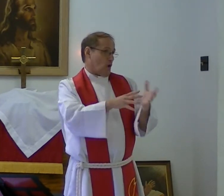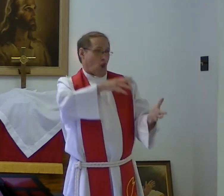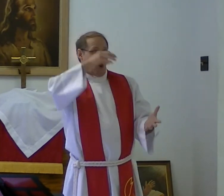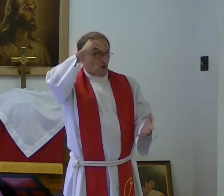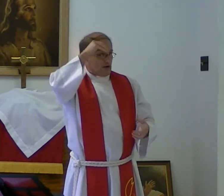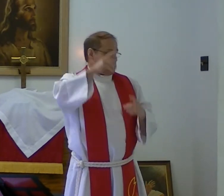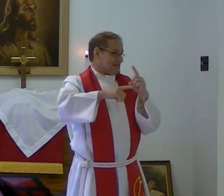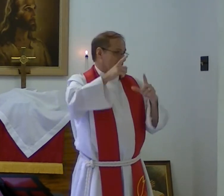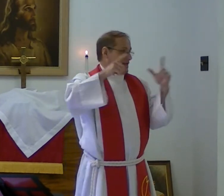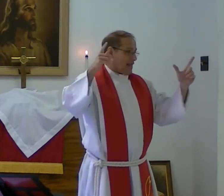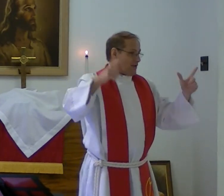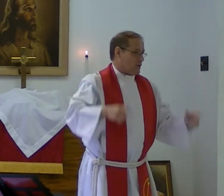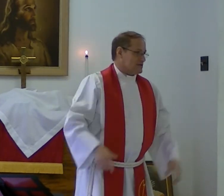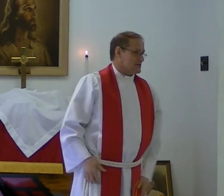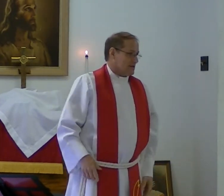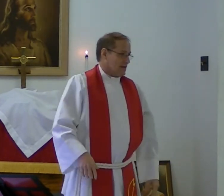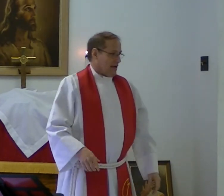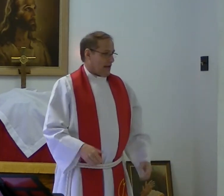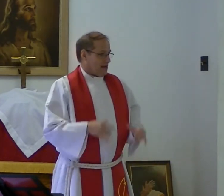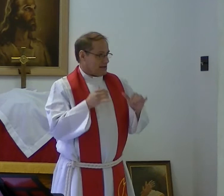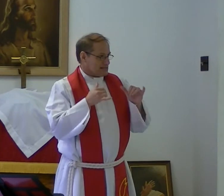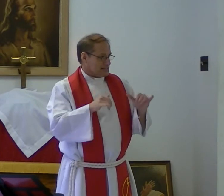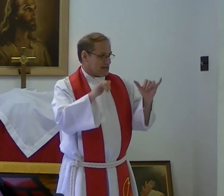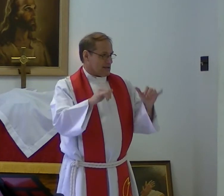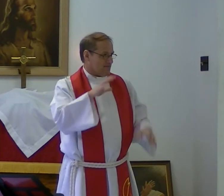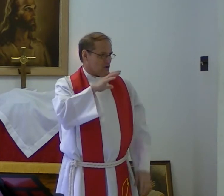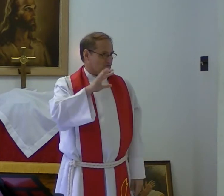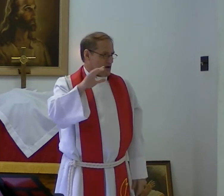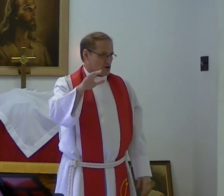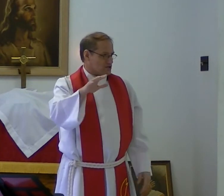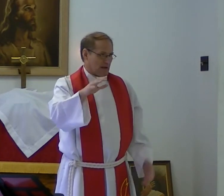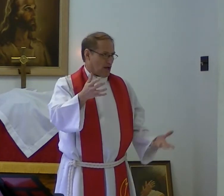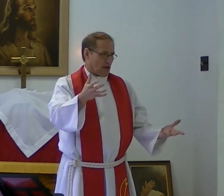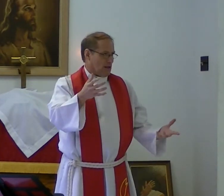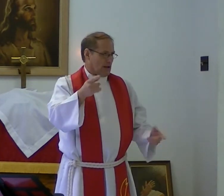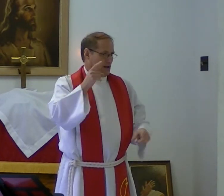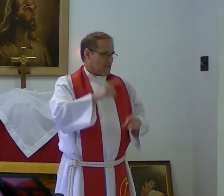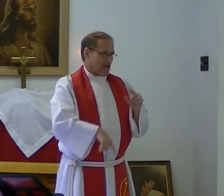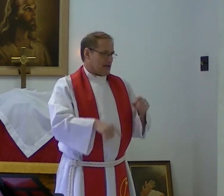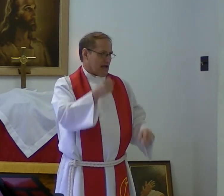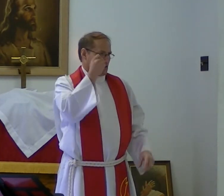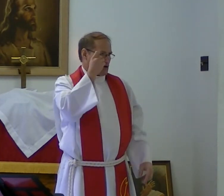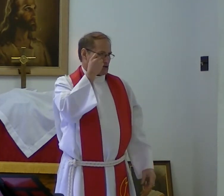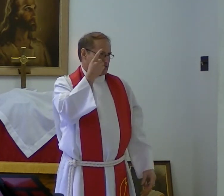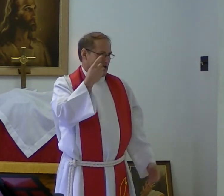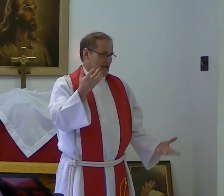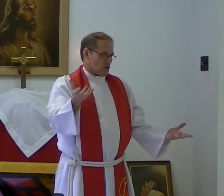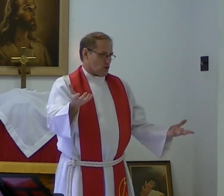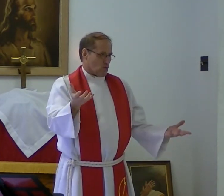learn the sign language, and still, if your fingers fell, they can't understand you.